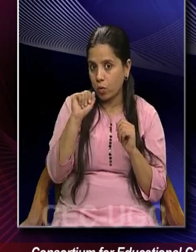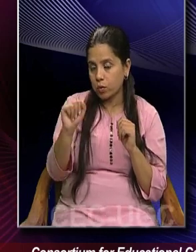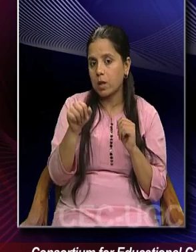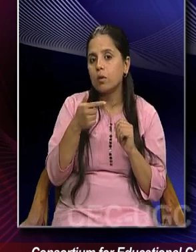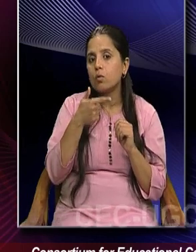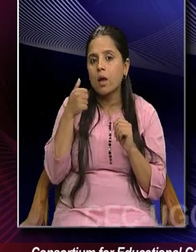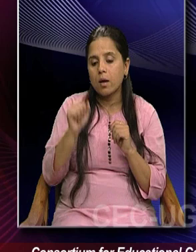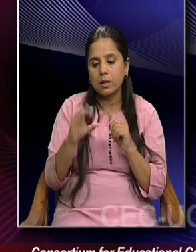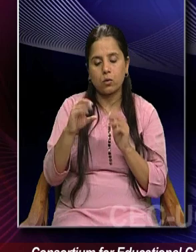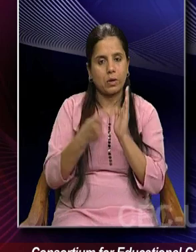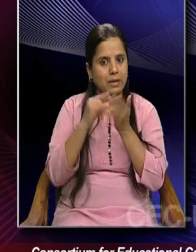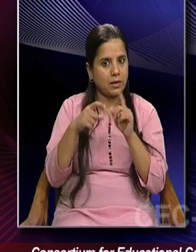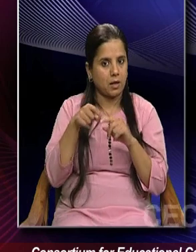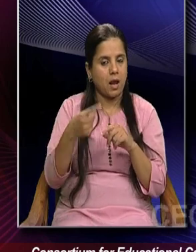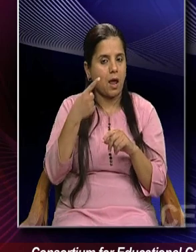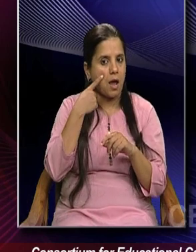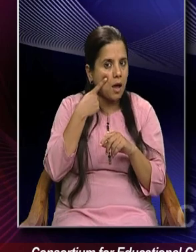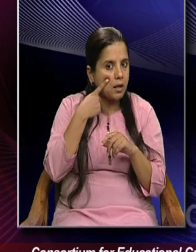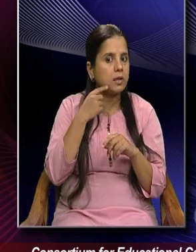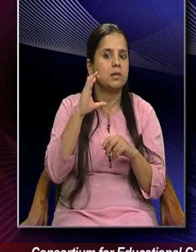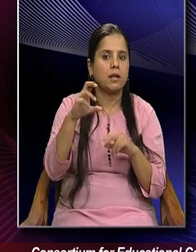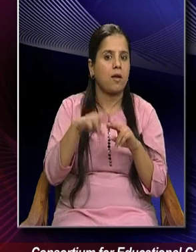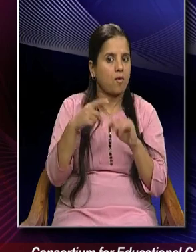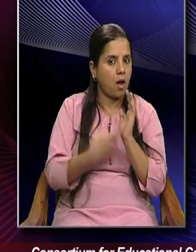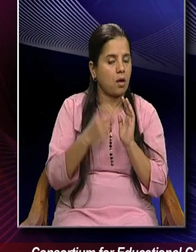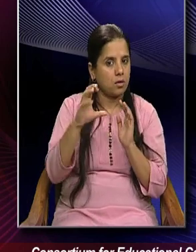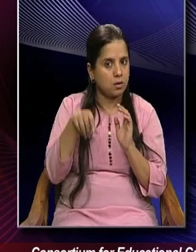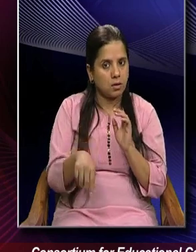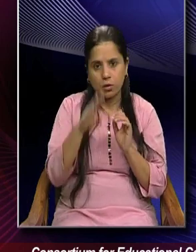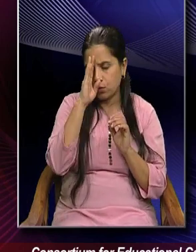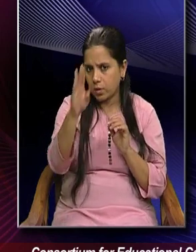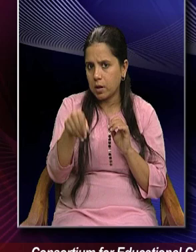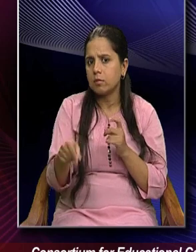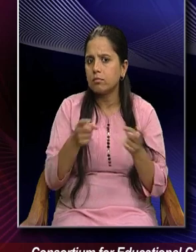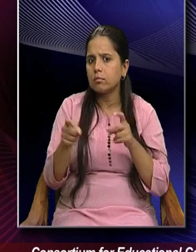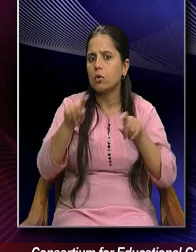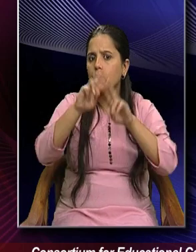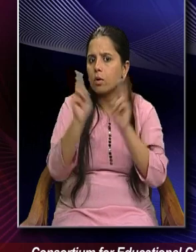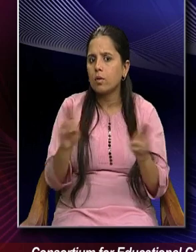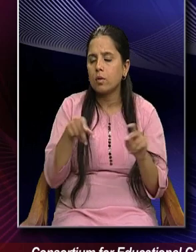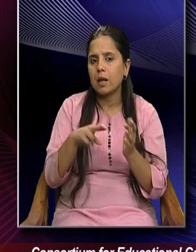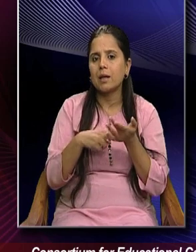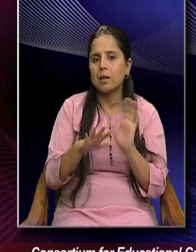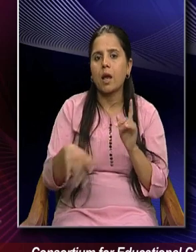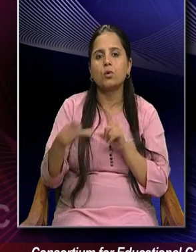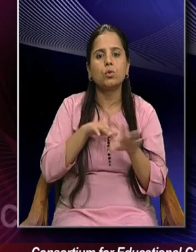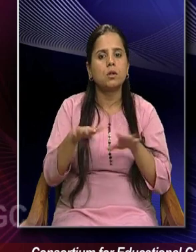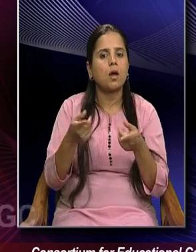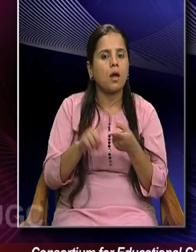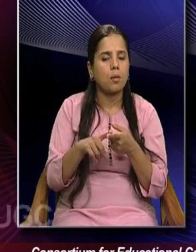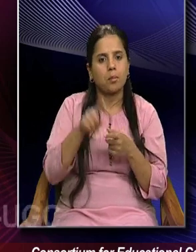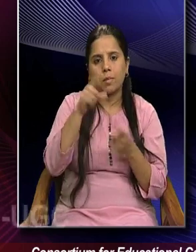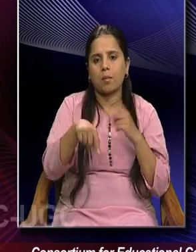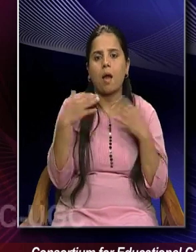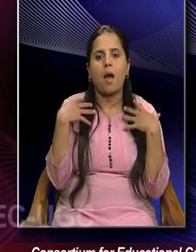Societies, IFRC, coordinates and directs international assistance in natural disasters and public